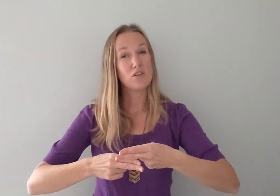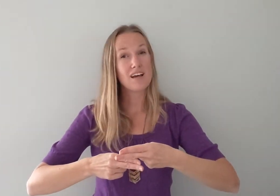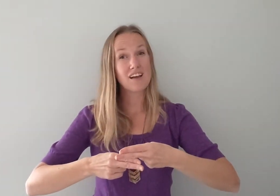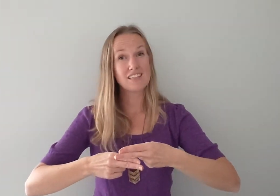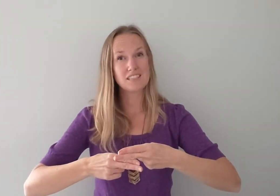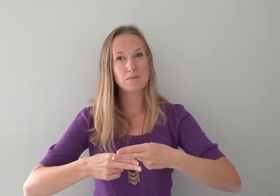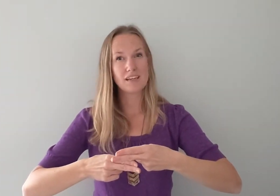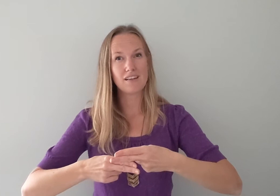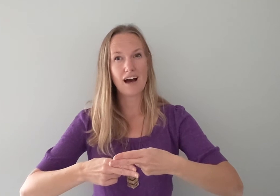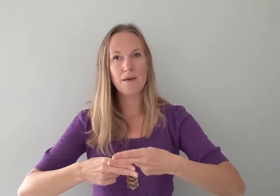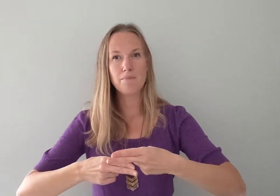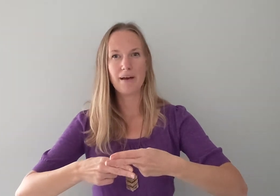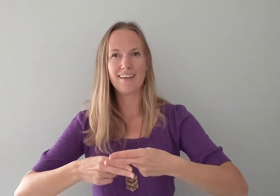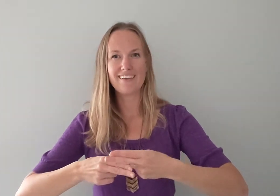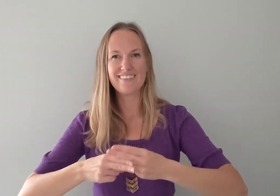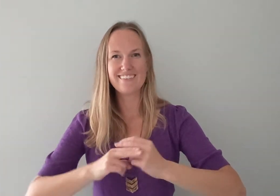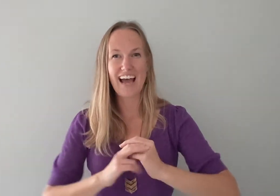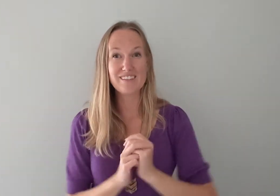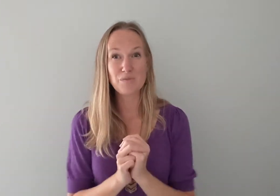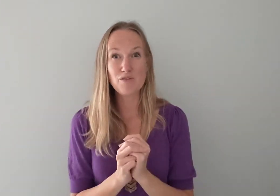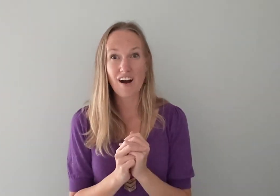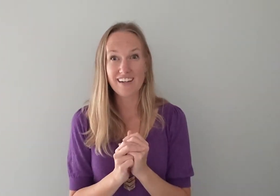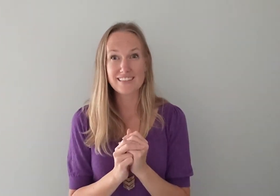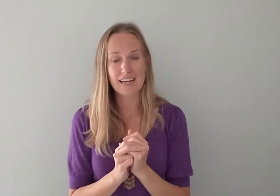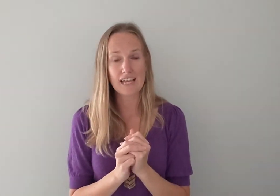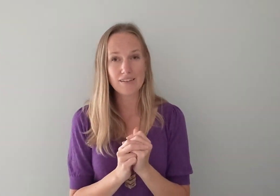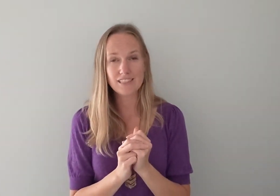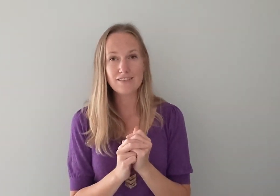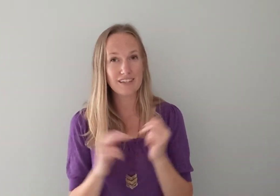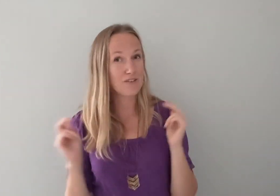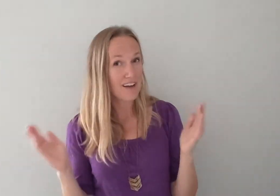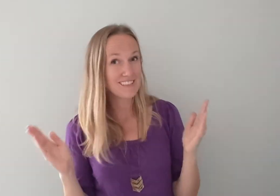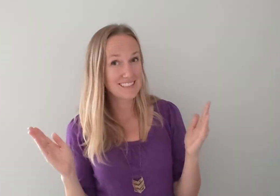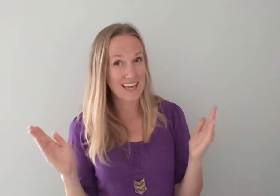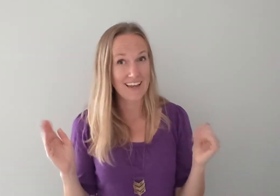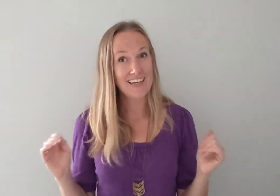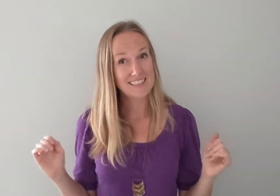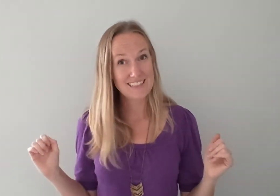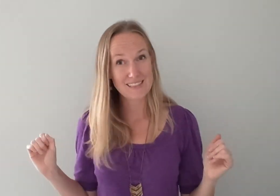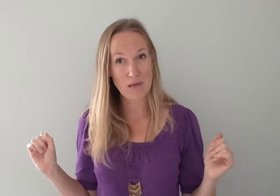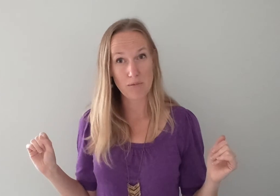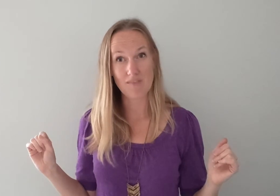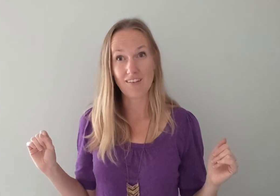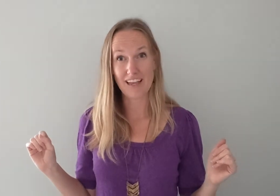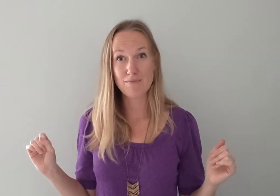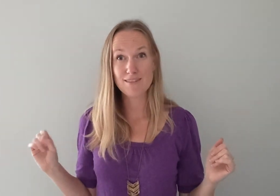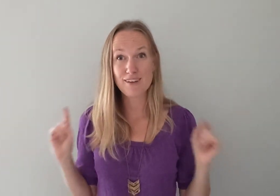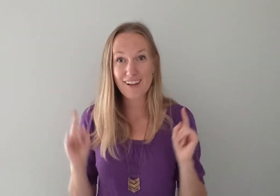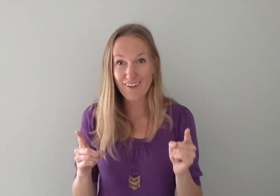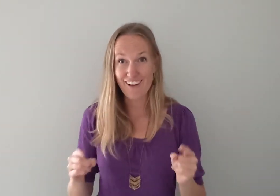that line seems like a lot, but as you move on in sign language, you'll find you often say Jesus' name above all names, so you get good at